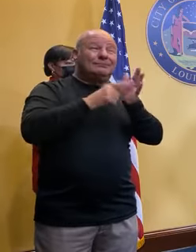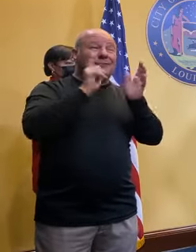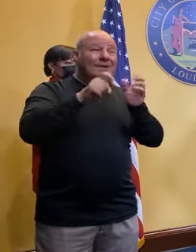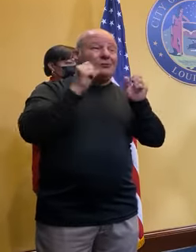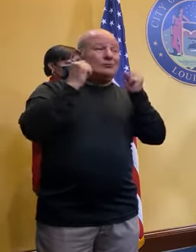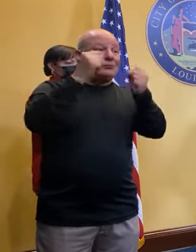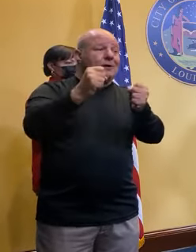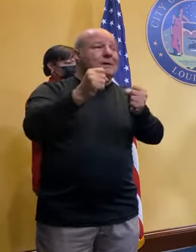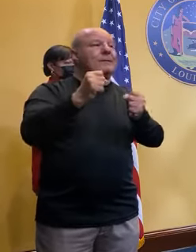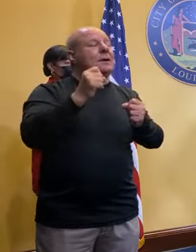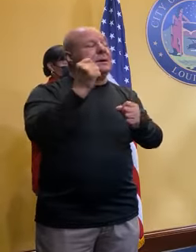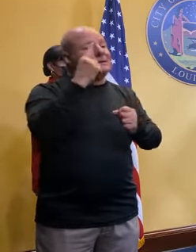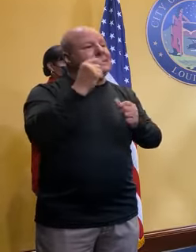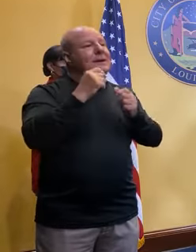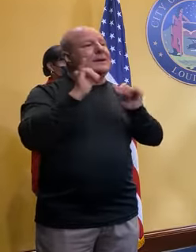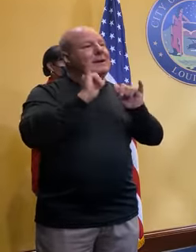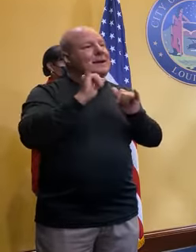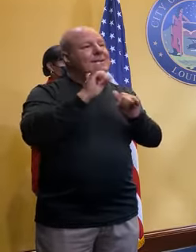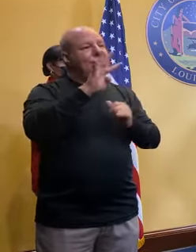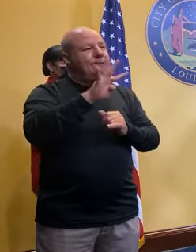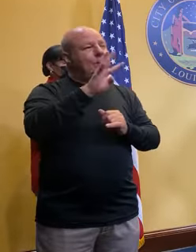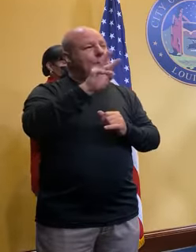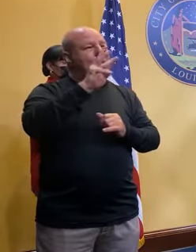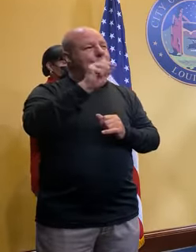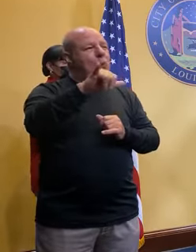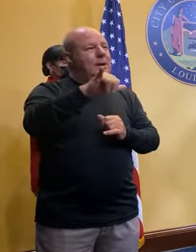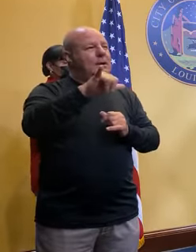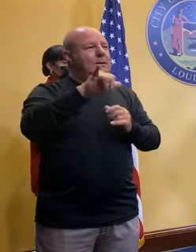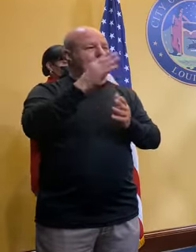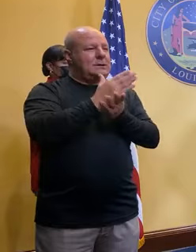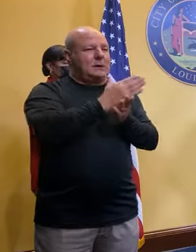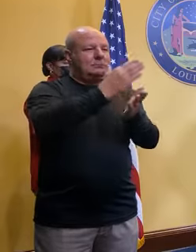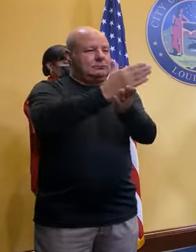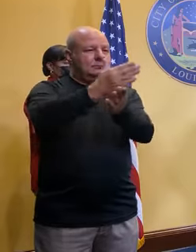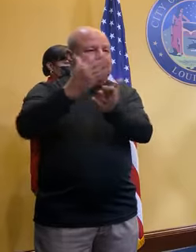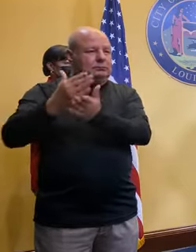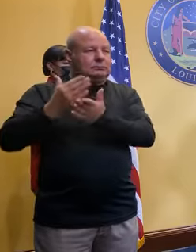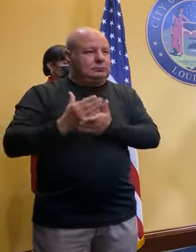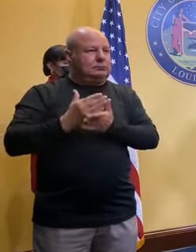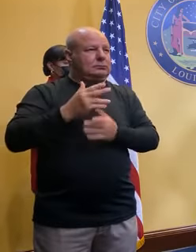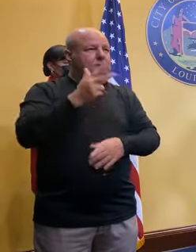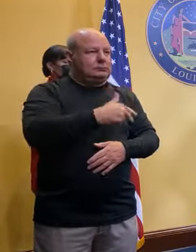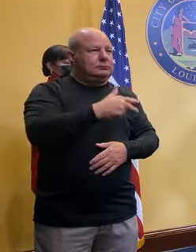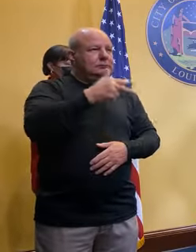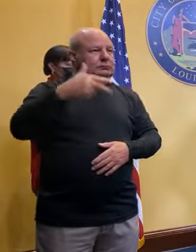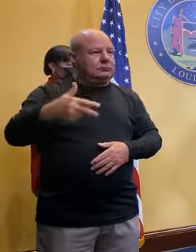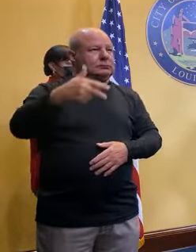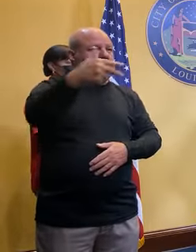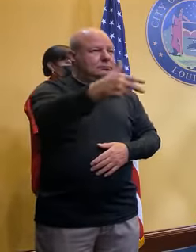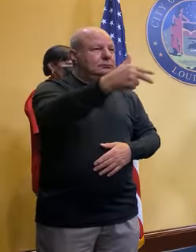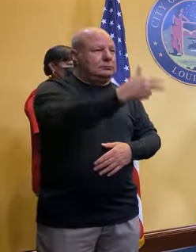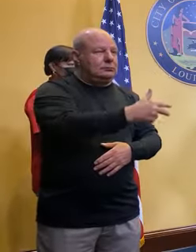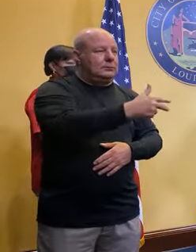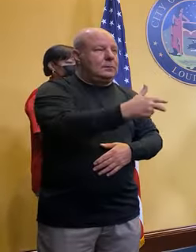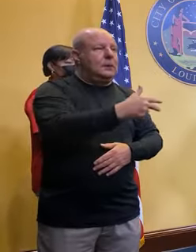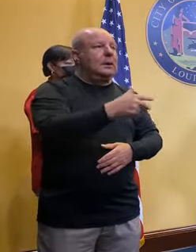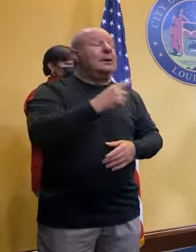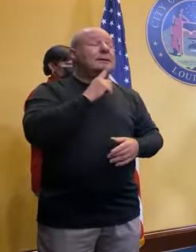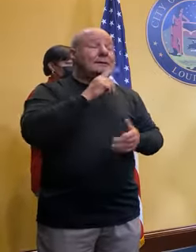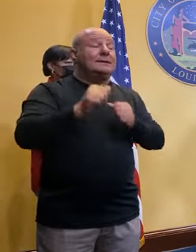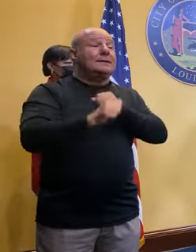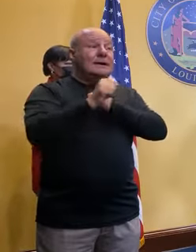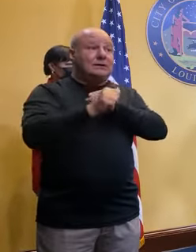4-way stop sign. Folks were much better about this morning, just my own personal driving around. It is a 4-way stop sign. This is a very